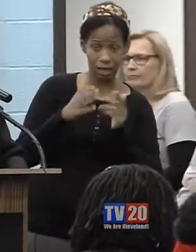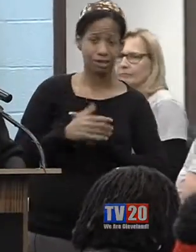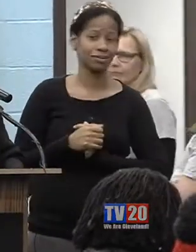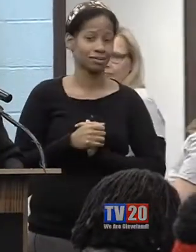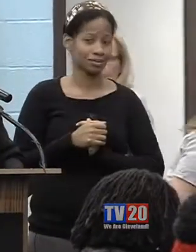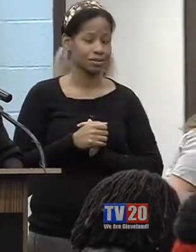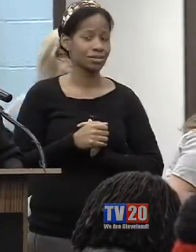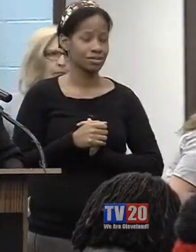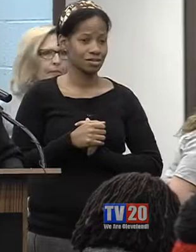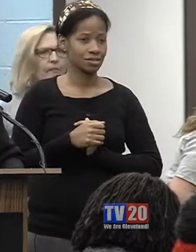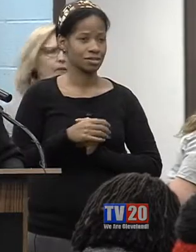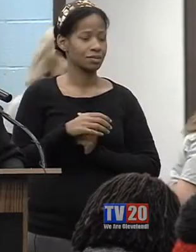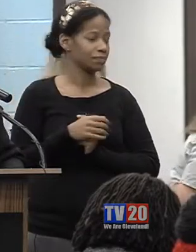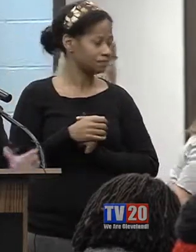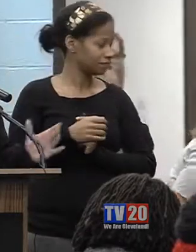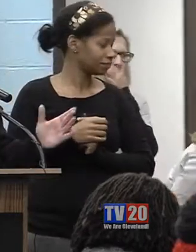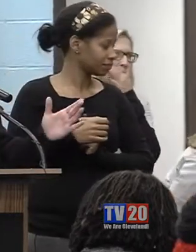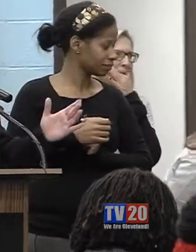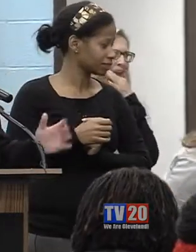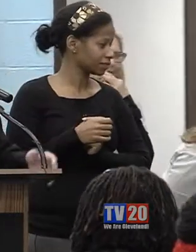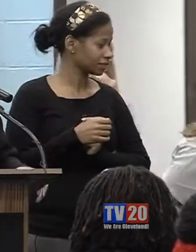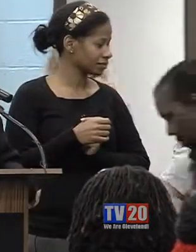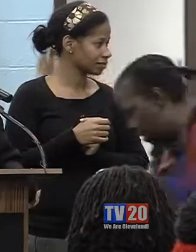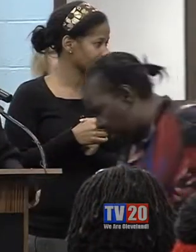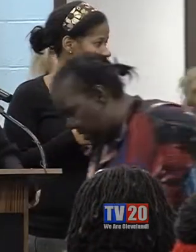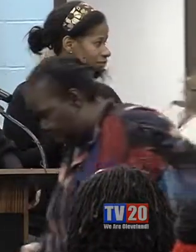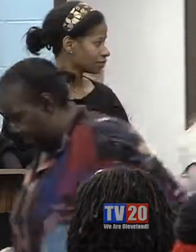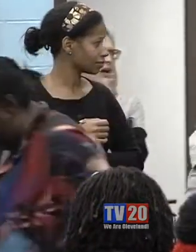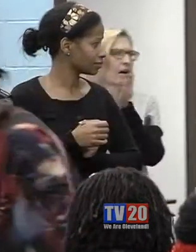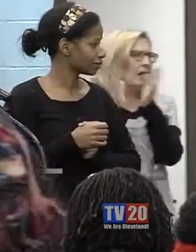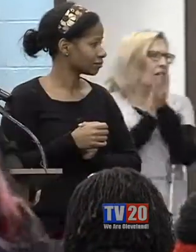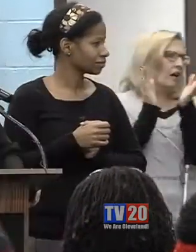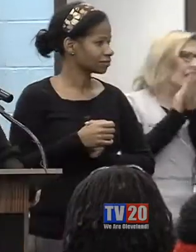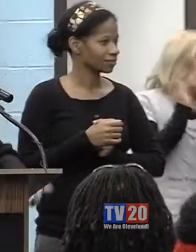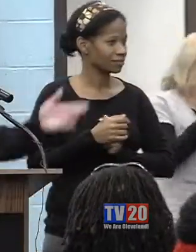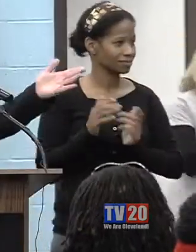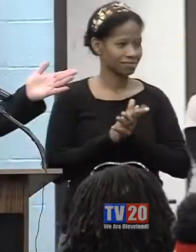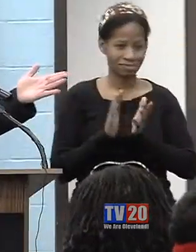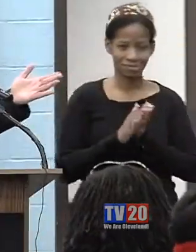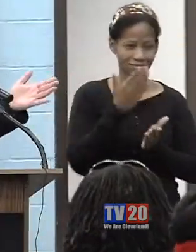a shout out to Fred and Diane DiCenzo,